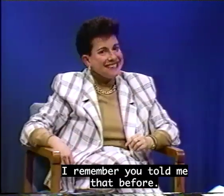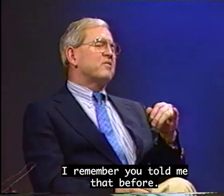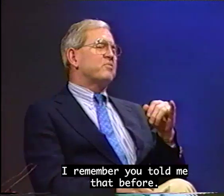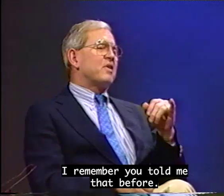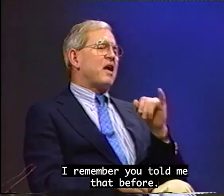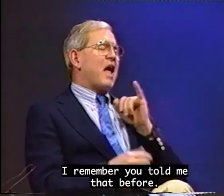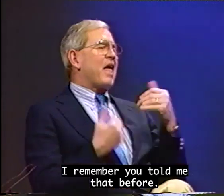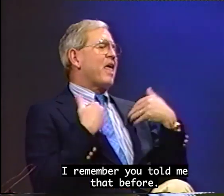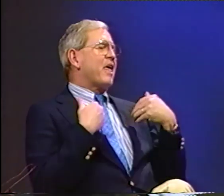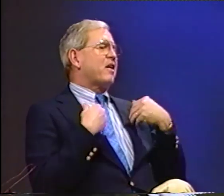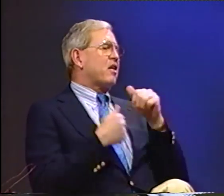before.